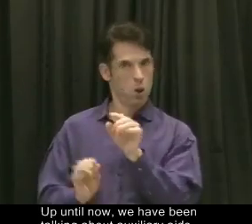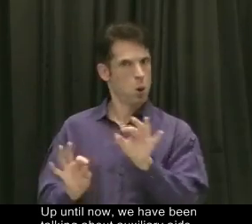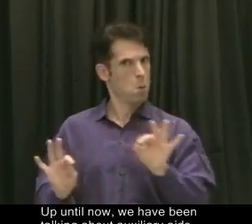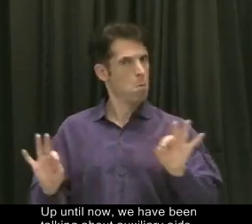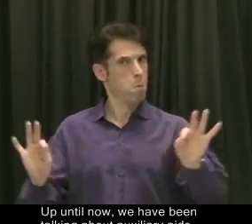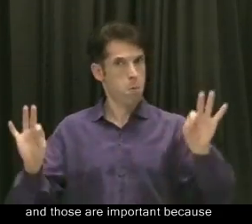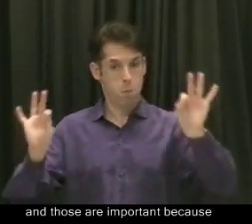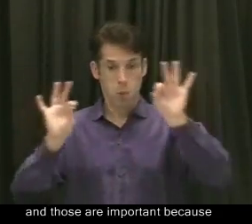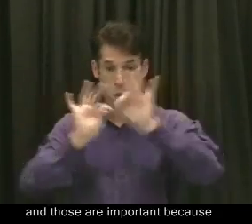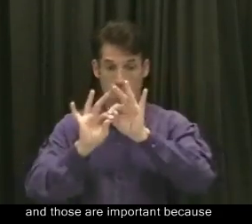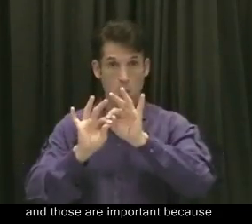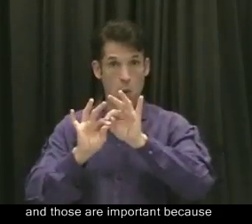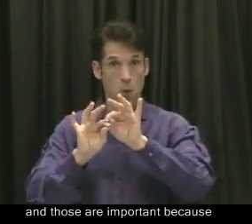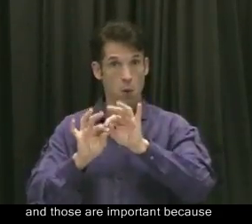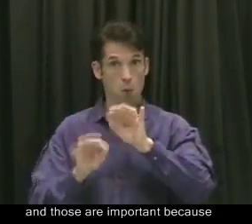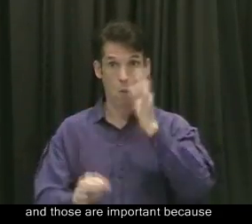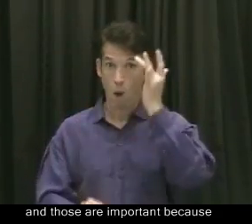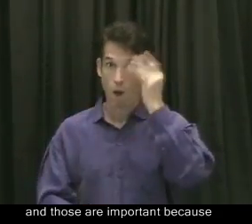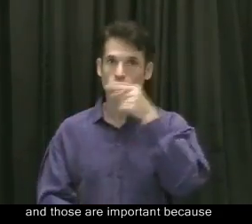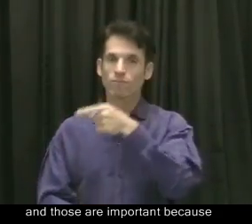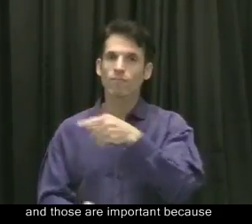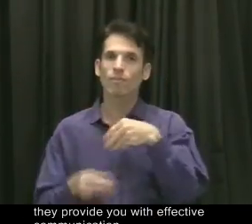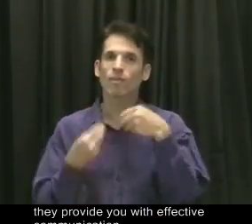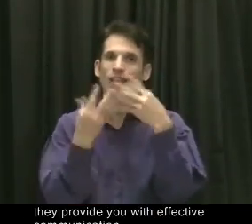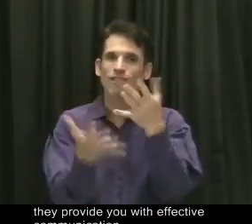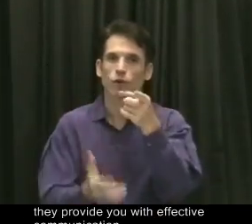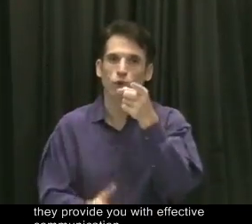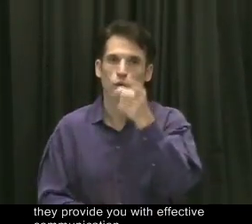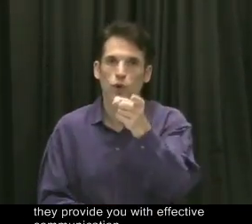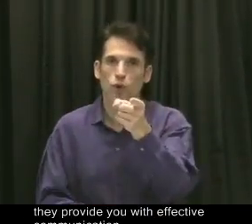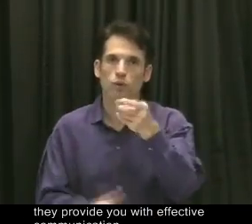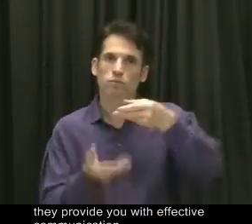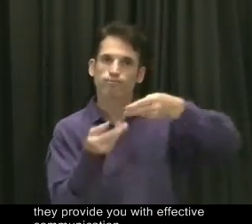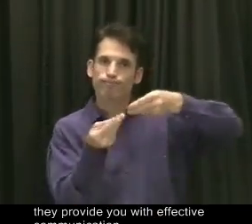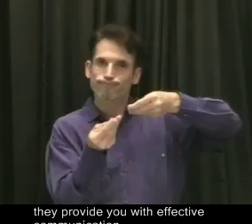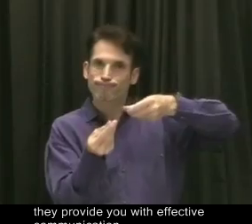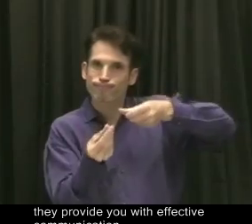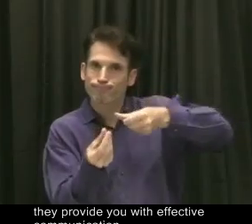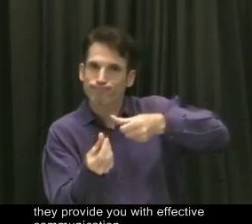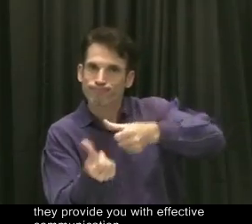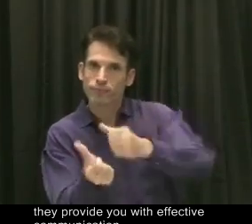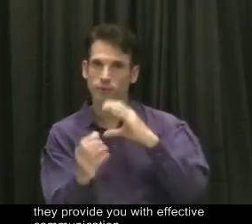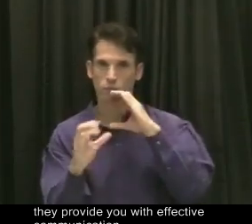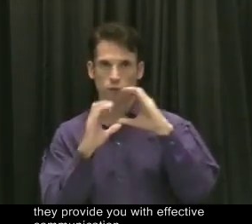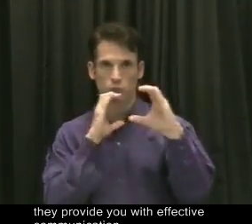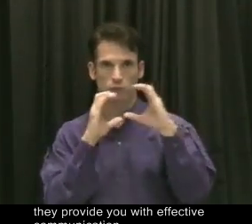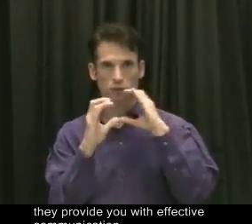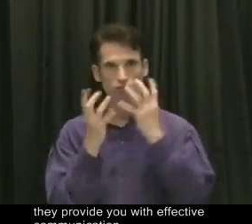And those are important because they provide you with effective communication.